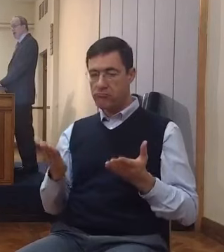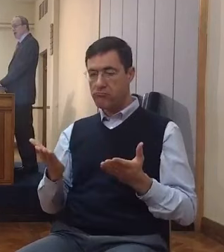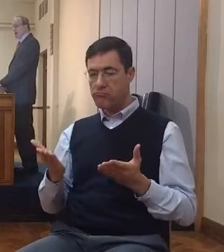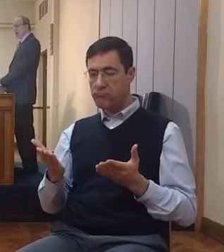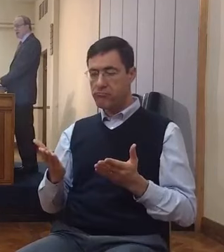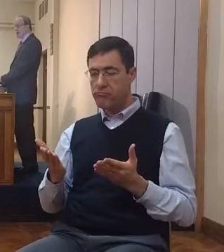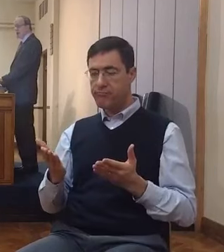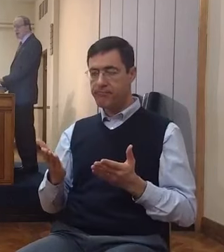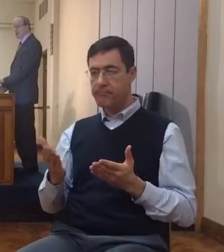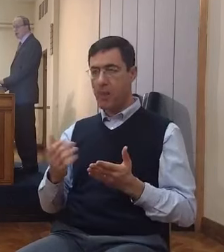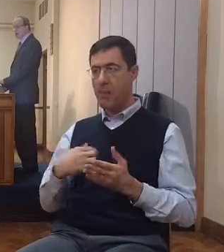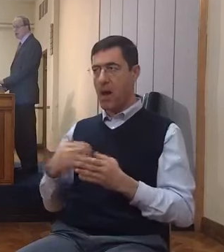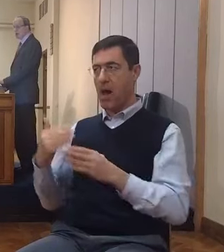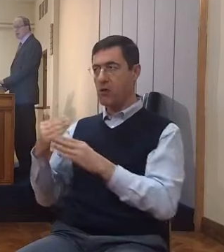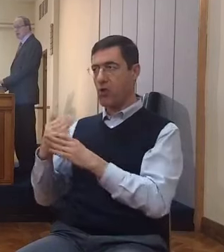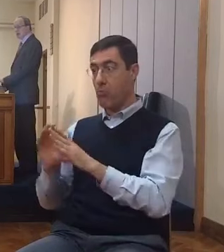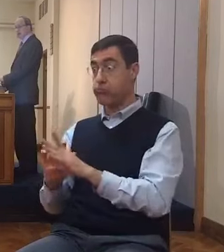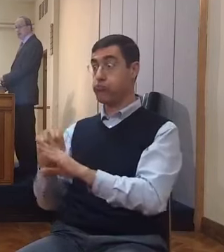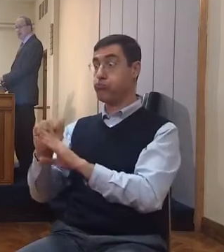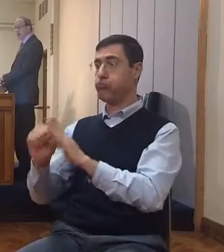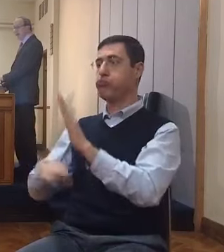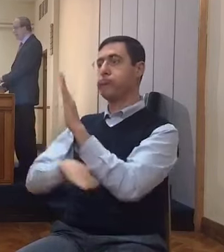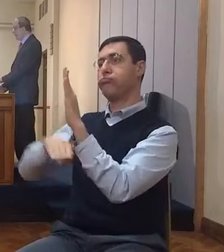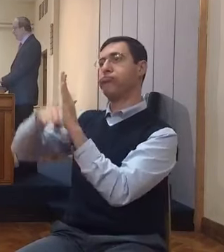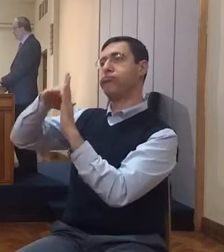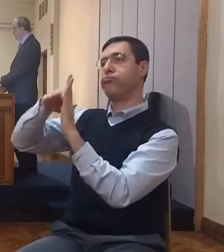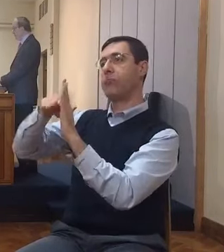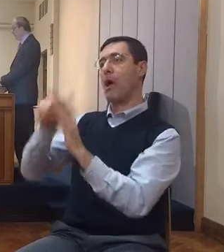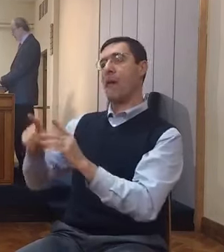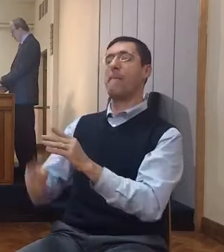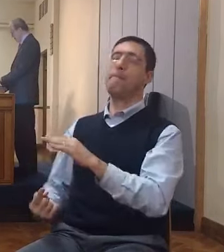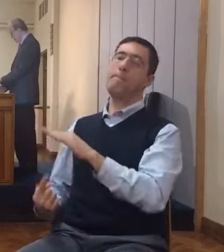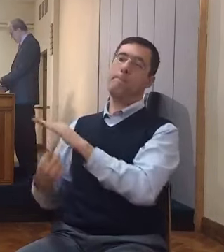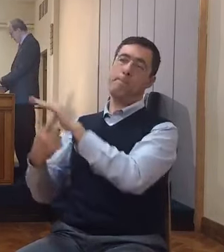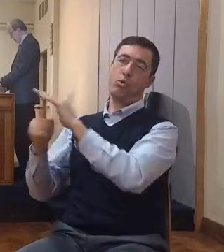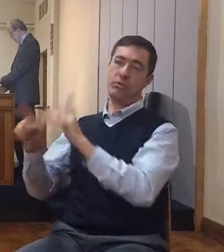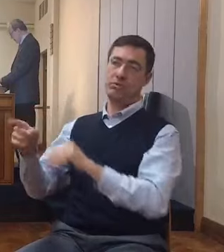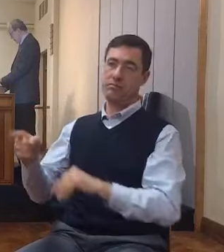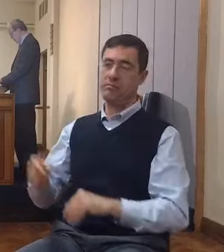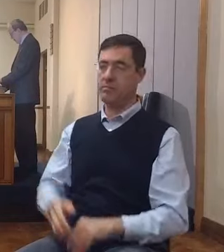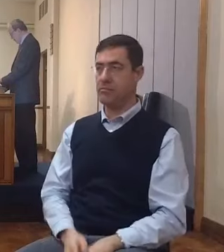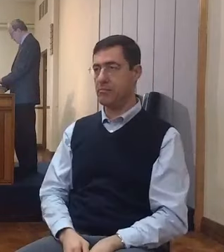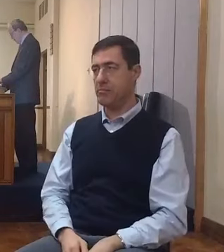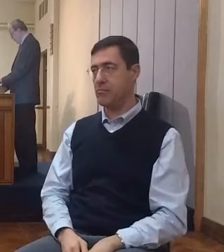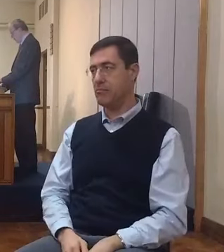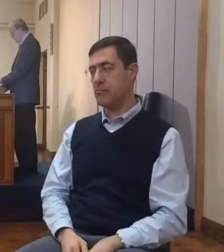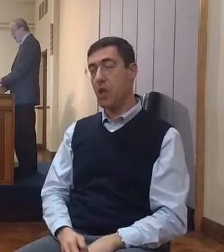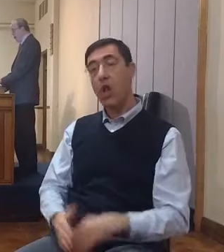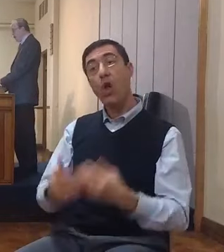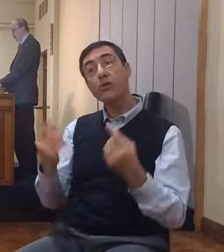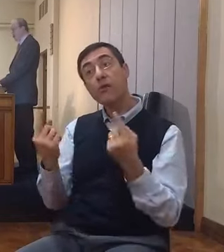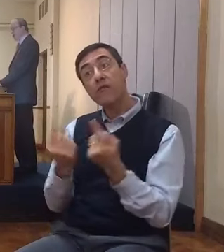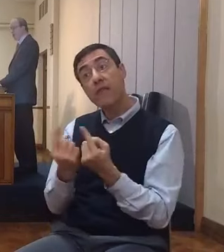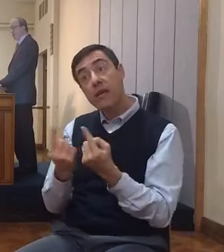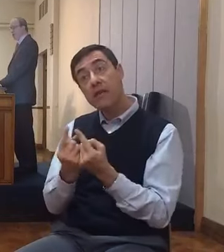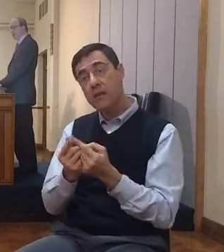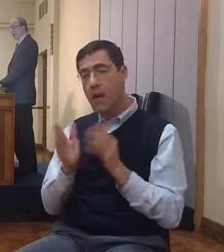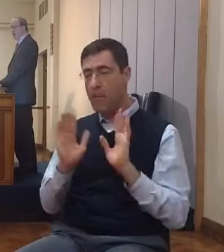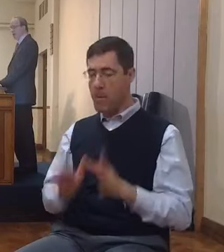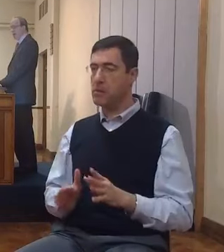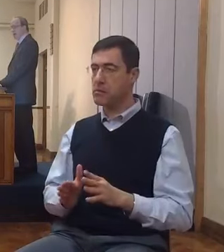Lord. Devotions. There's so many departments in the Christian life to be watched.